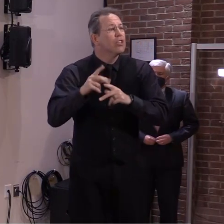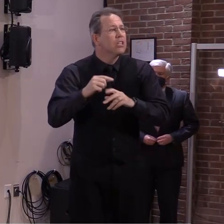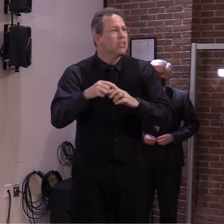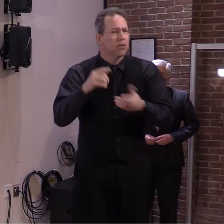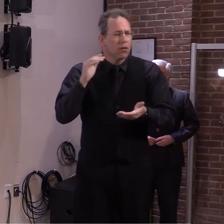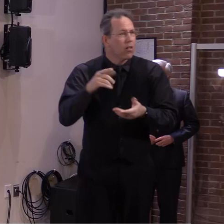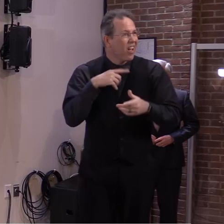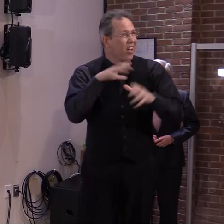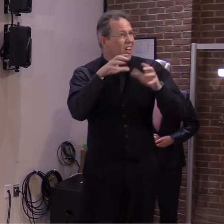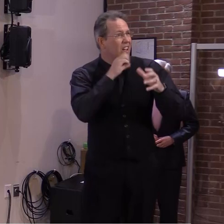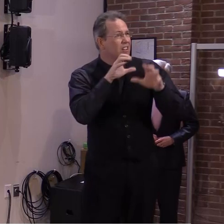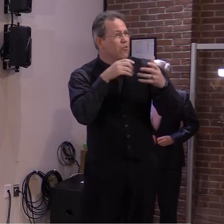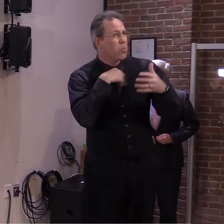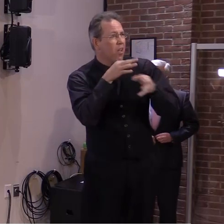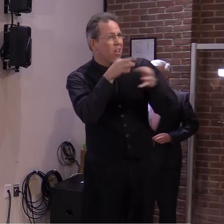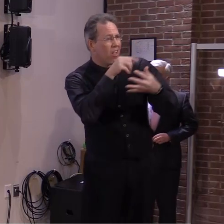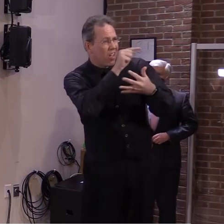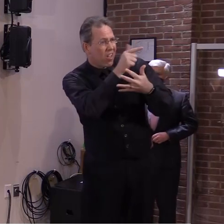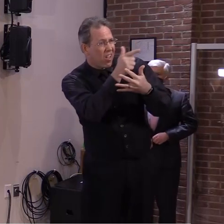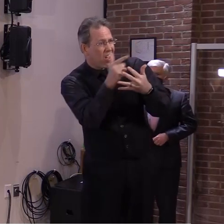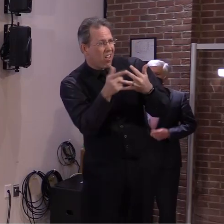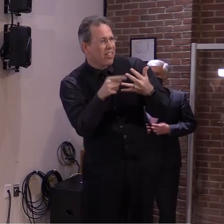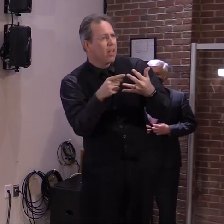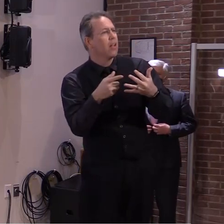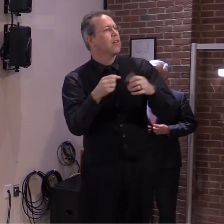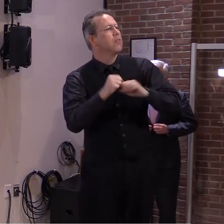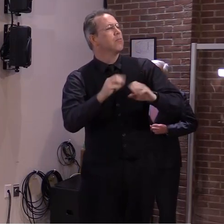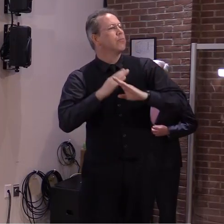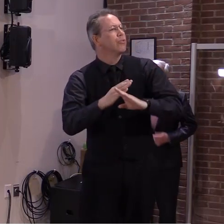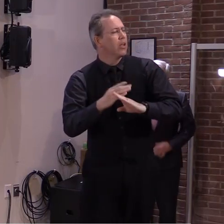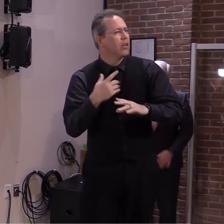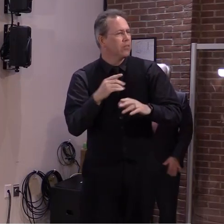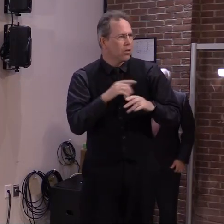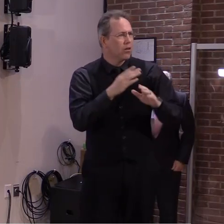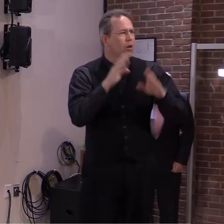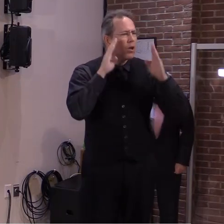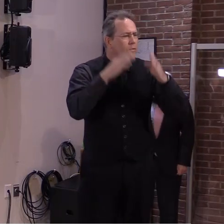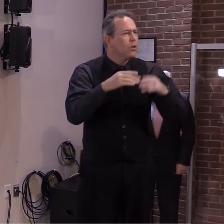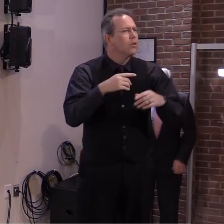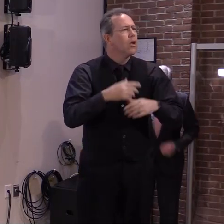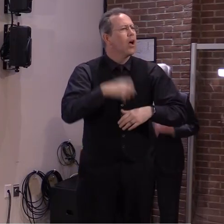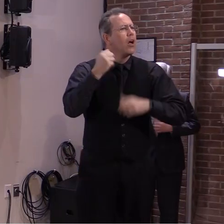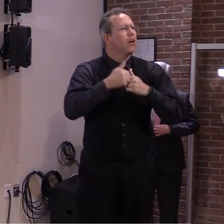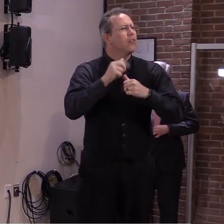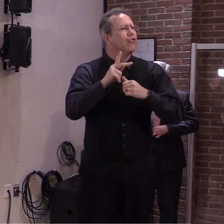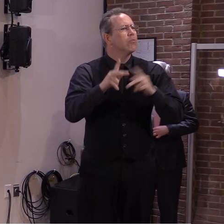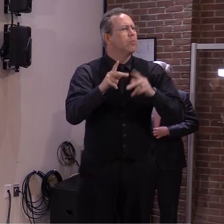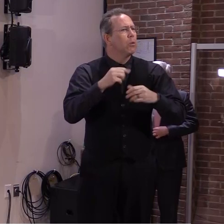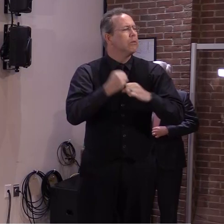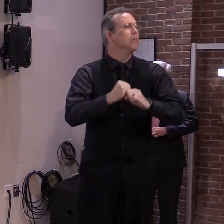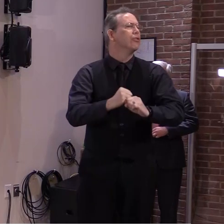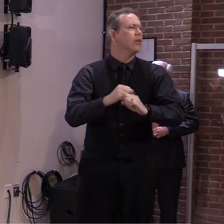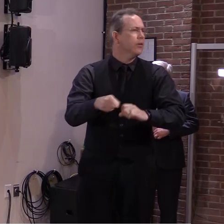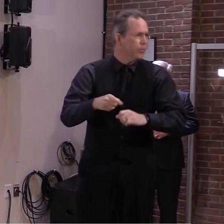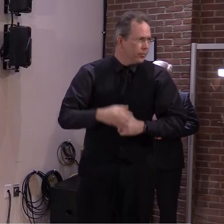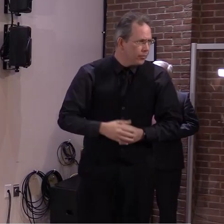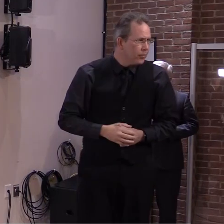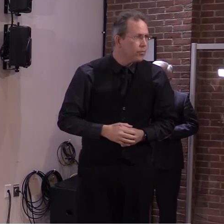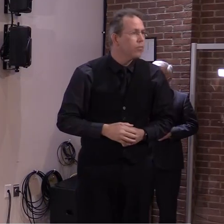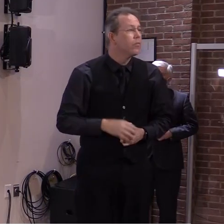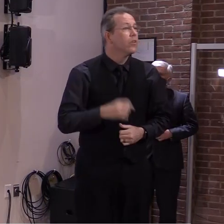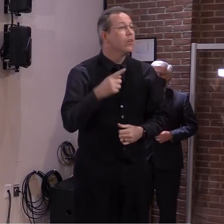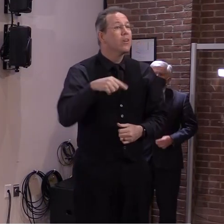focus on others at risk, like those with certain underlying conditions. It's also helped make Vermont among the top 10 states